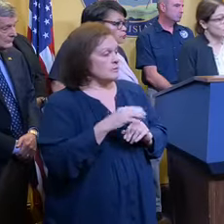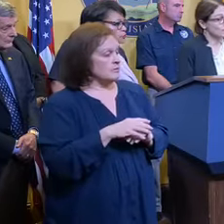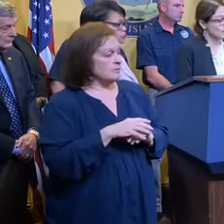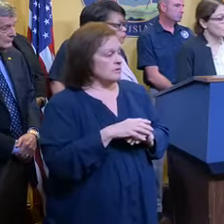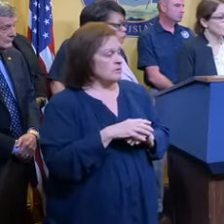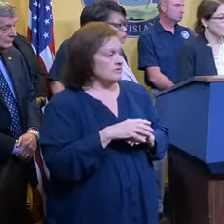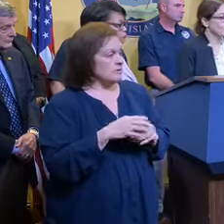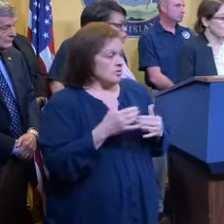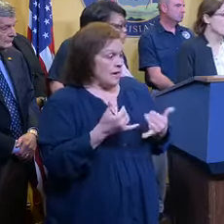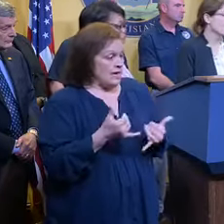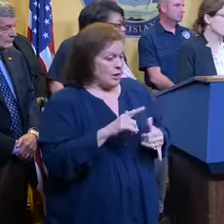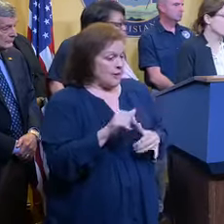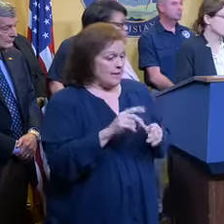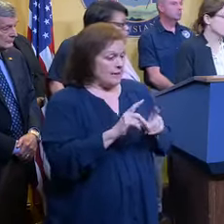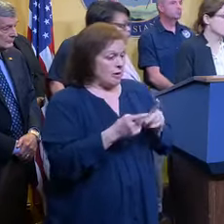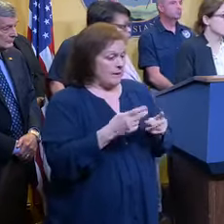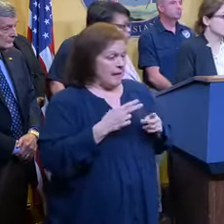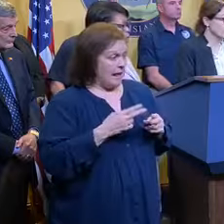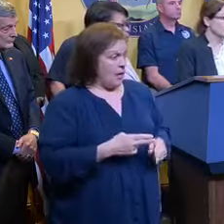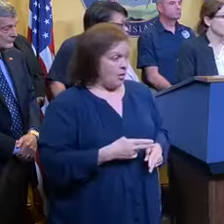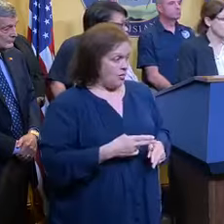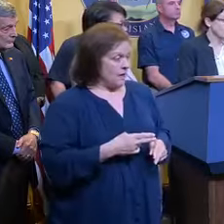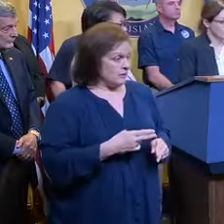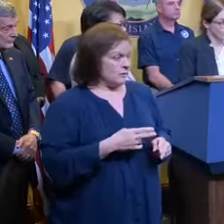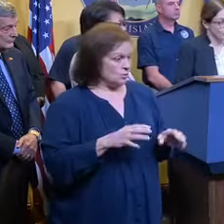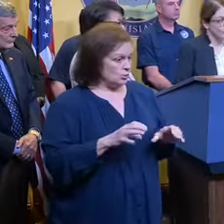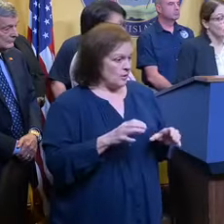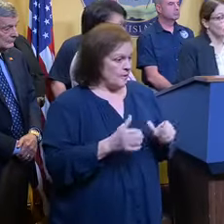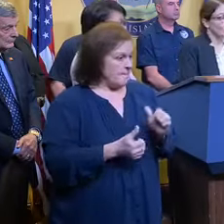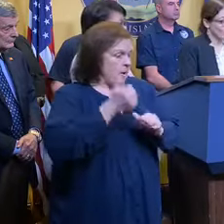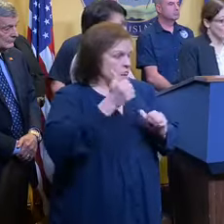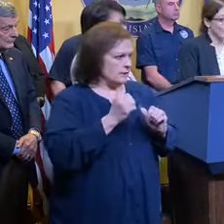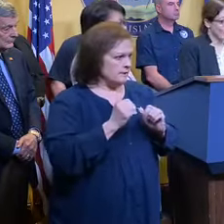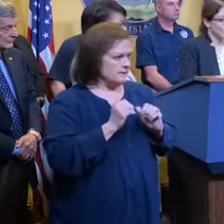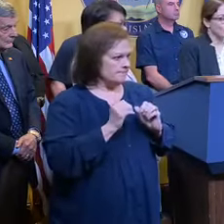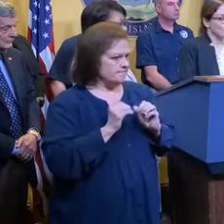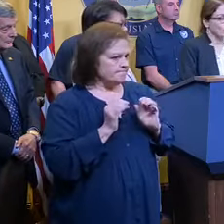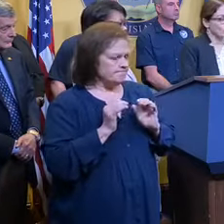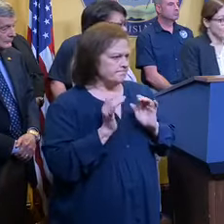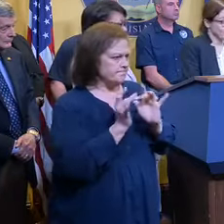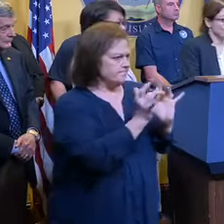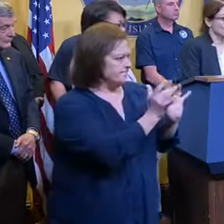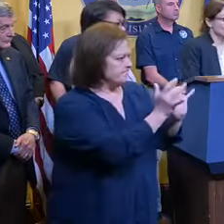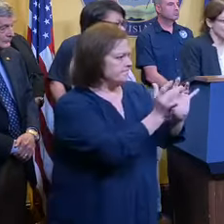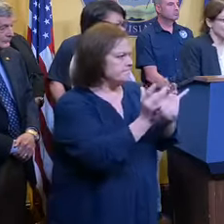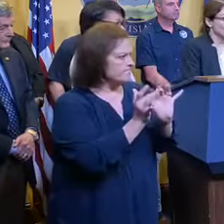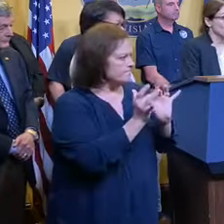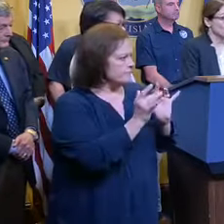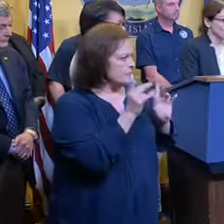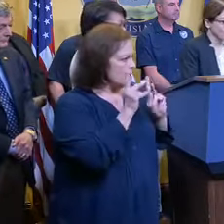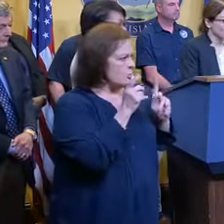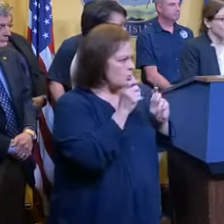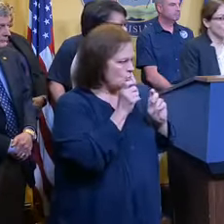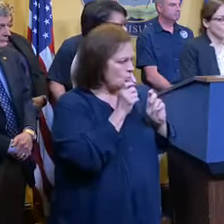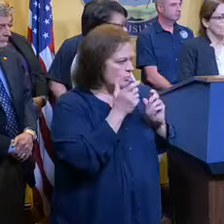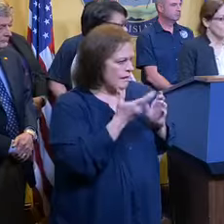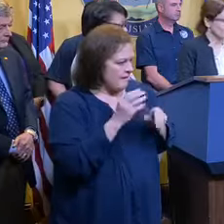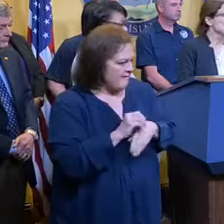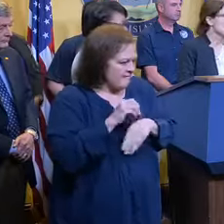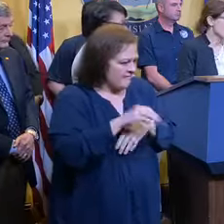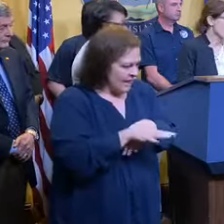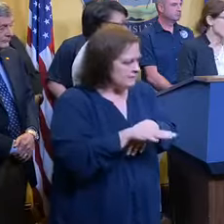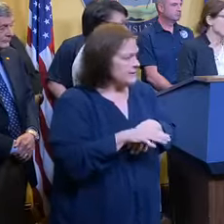to date, the Louisiana Department of Health has been doing the bulk of contact tracing. We again are going to be assisting them starting tomorrow morning. That